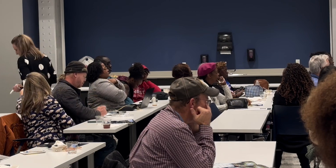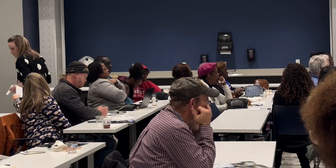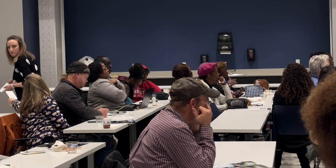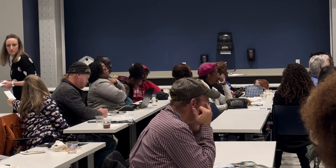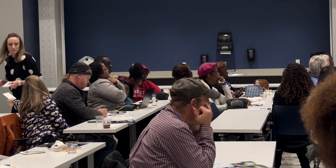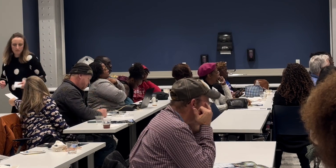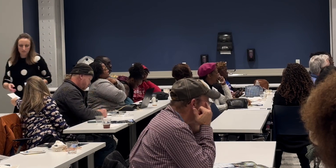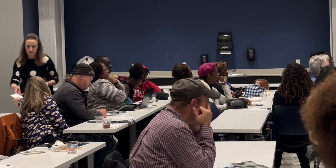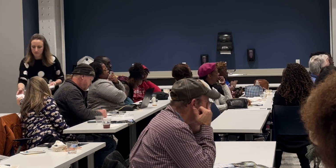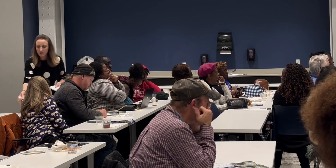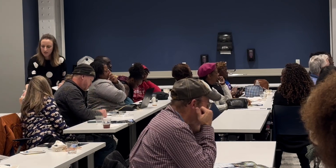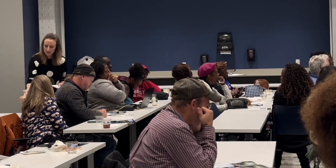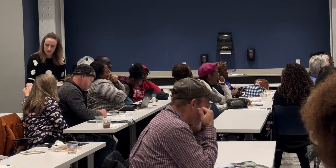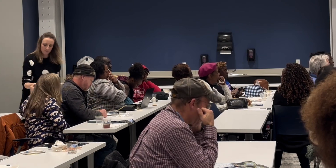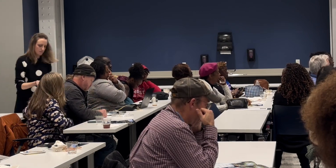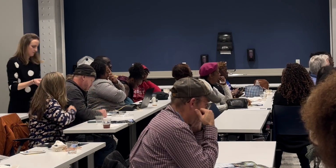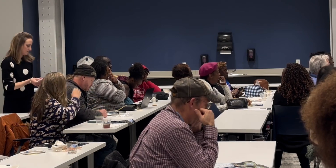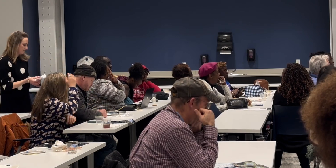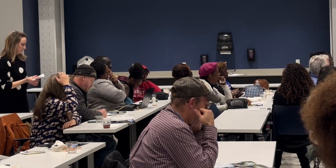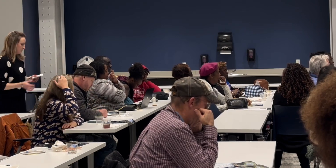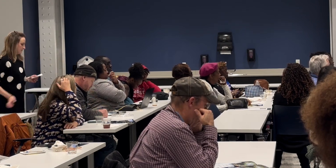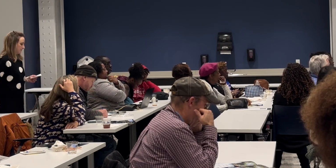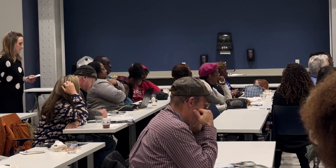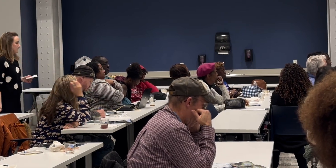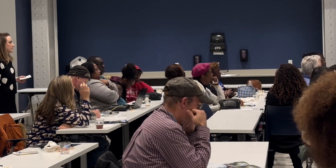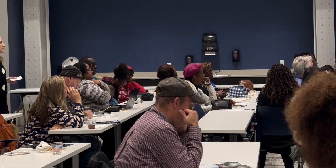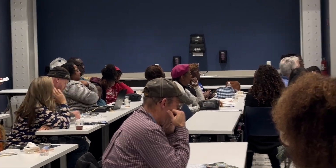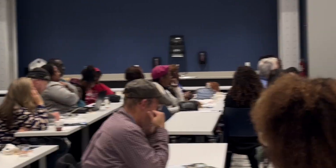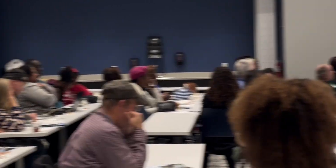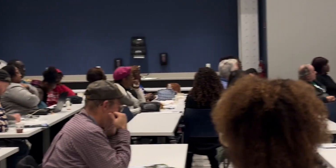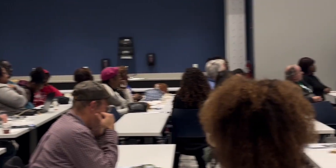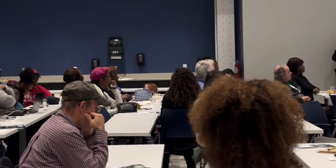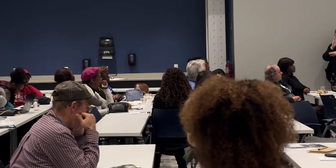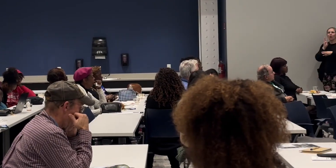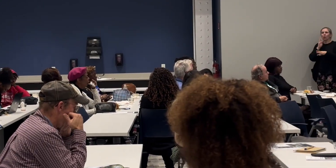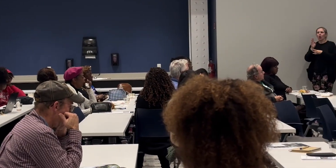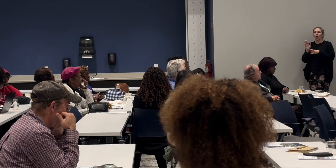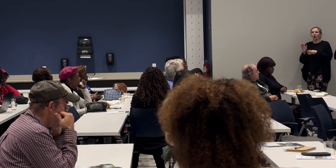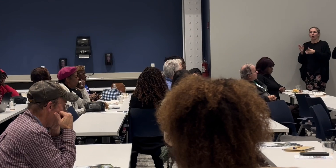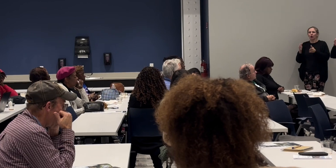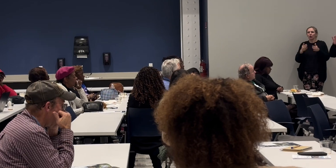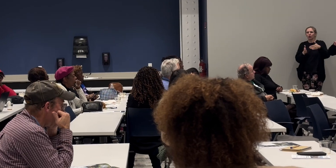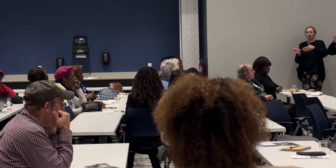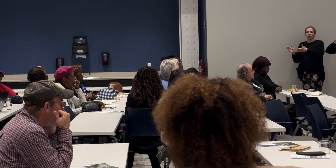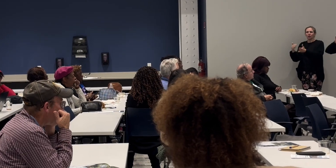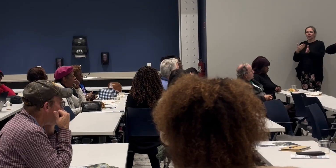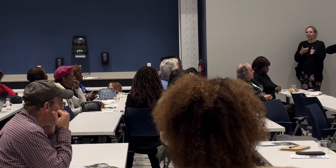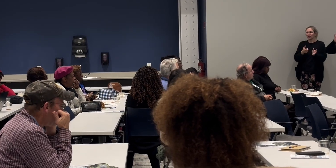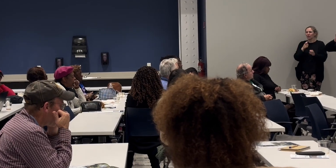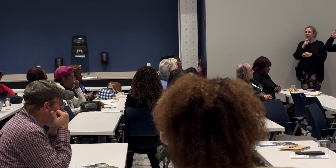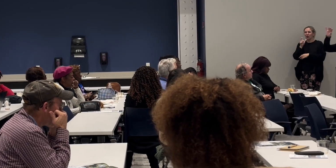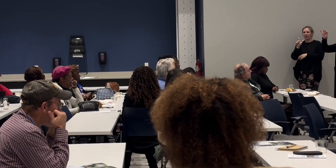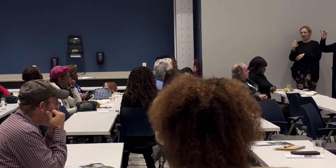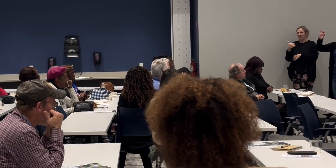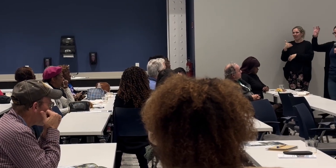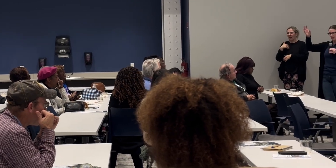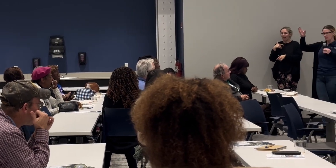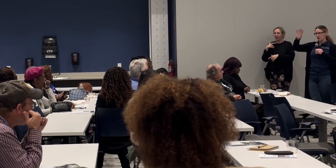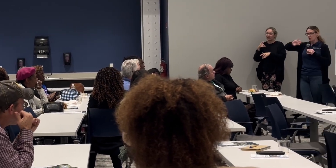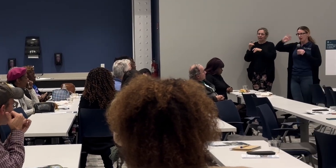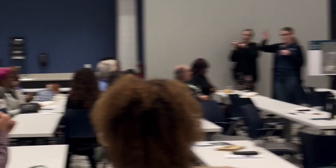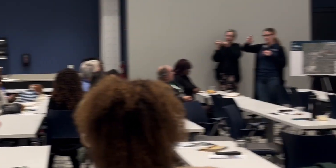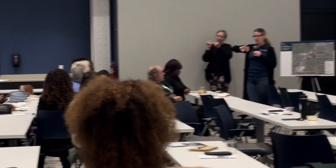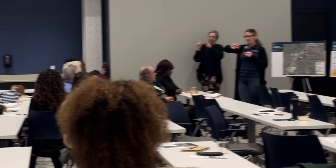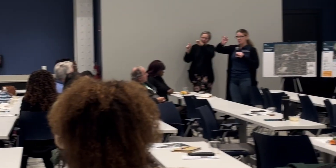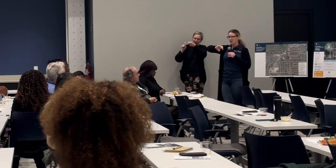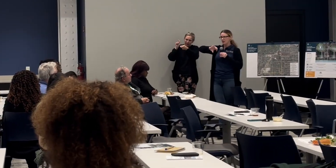of the system and the way that water shifts. You don't necessarily have to have the same exact volume, but it